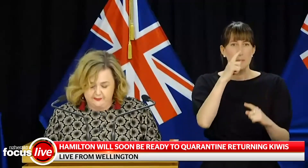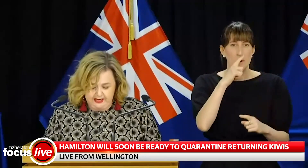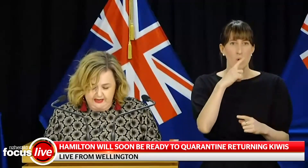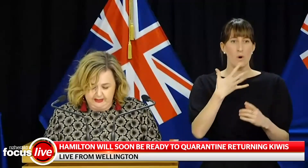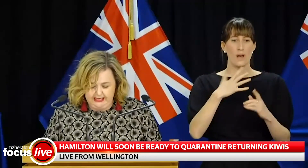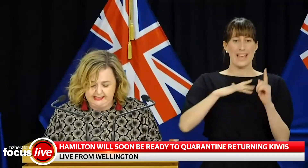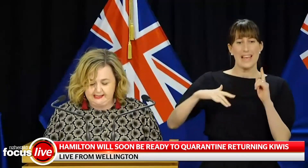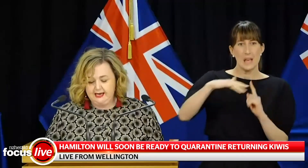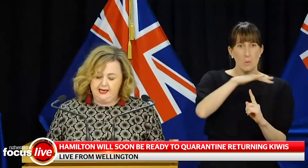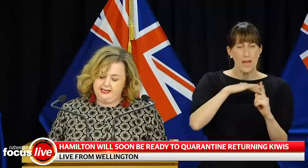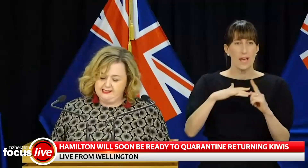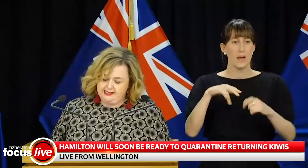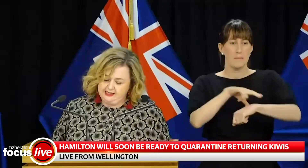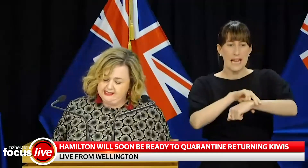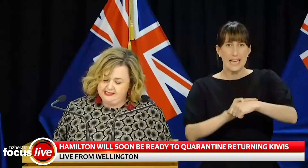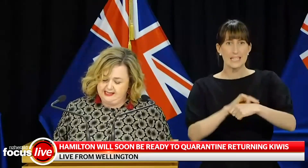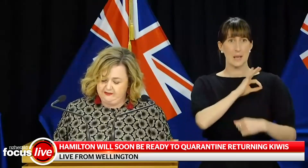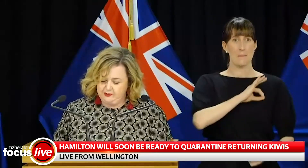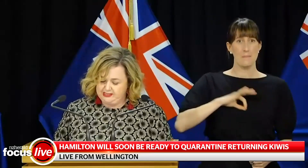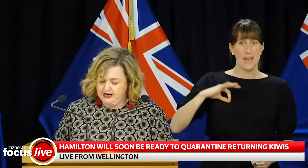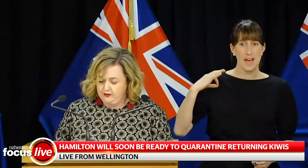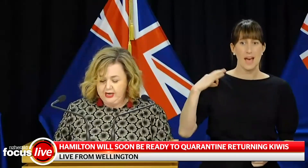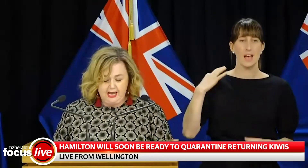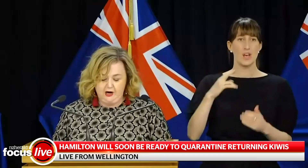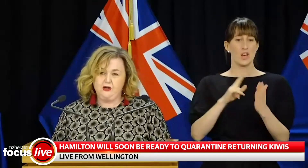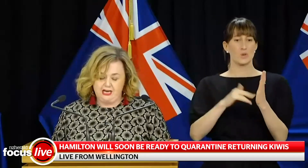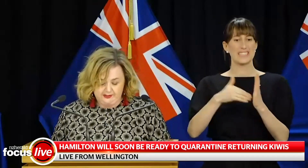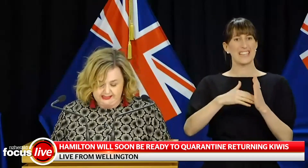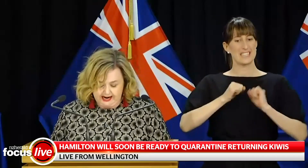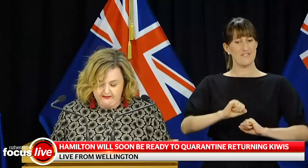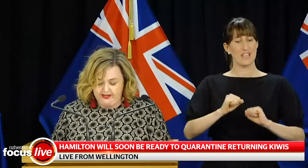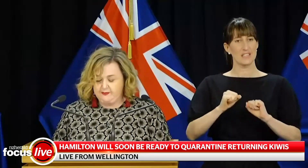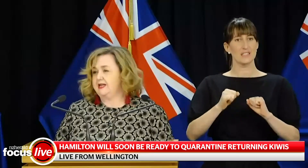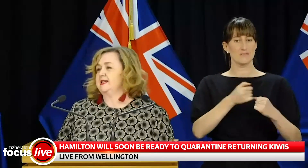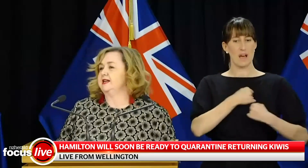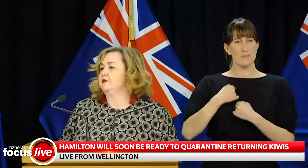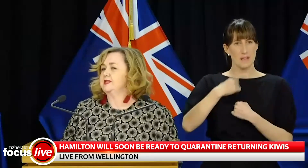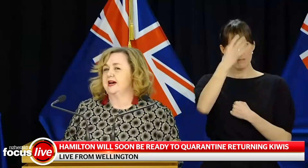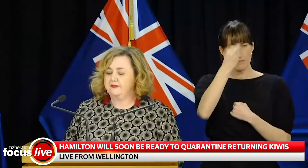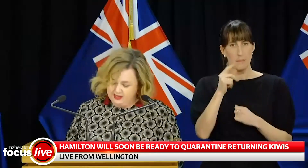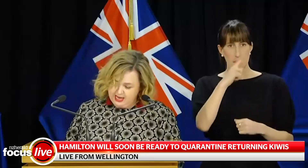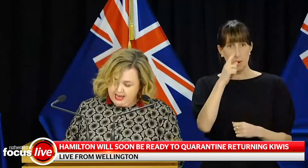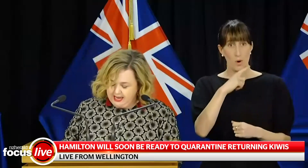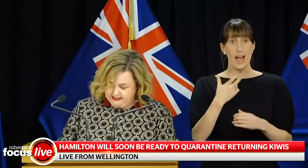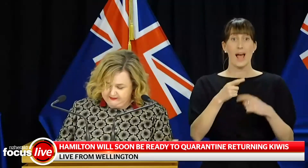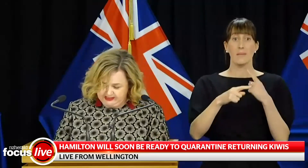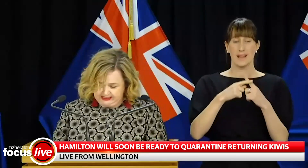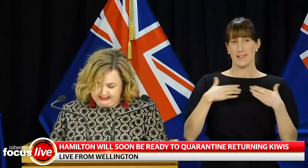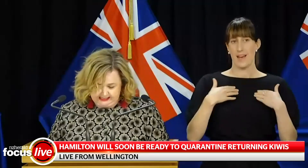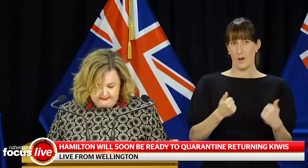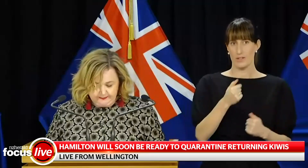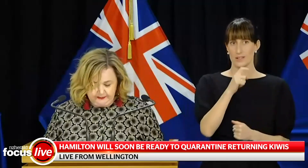the DHB, police, NZDF personnel and hotel staff, as well as clinical staff at